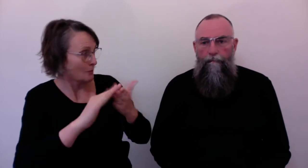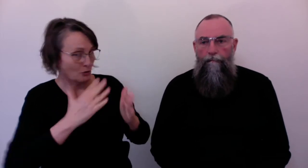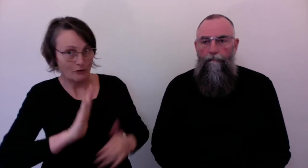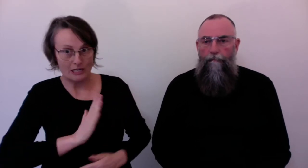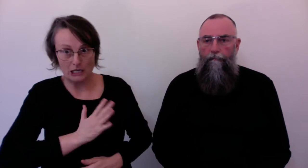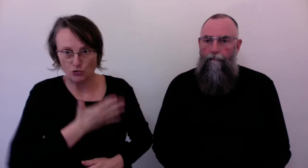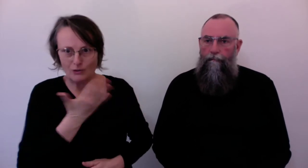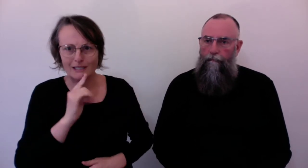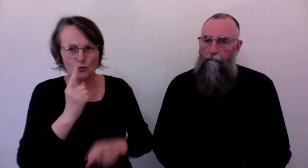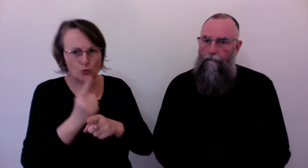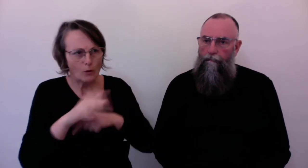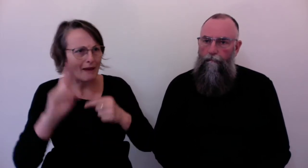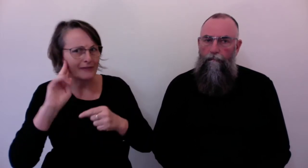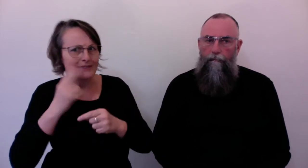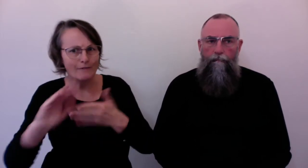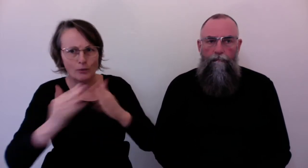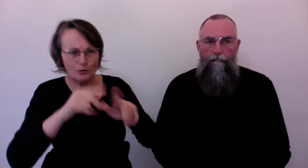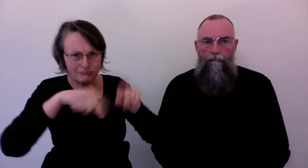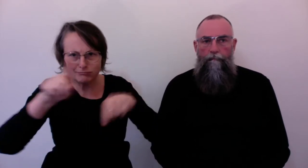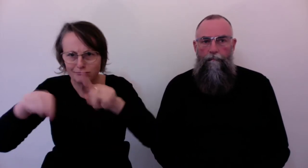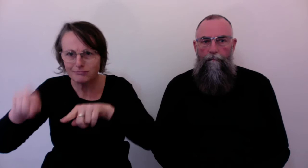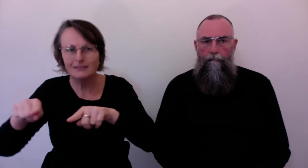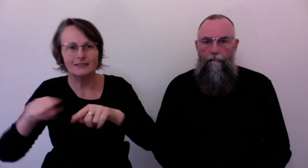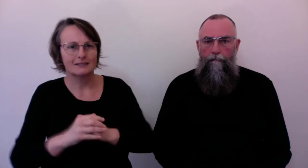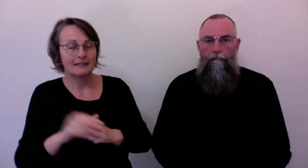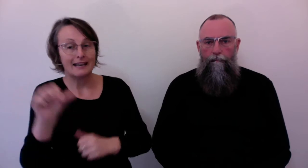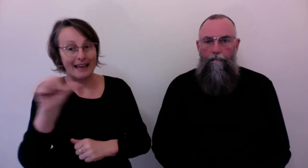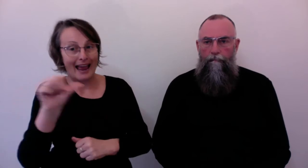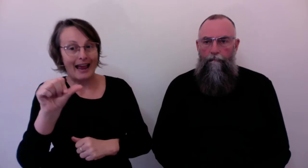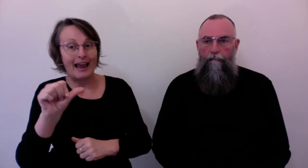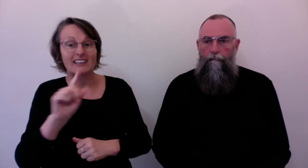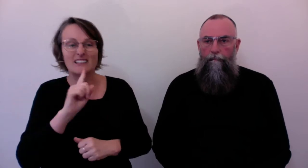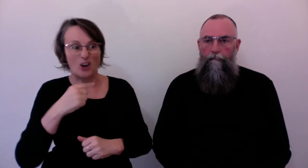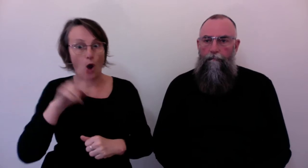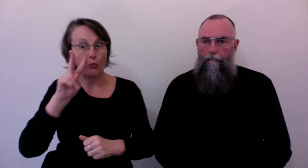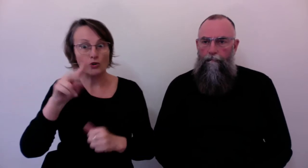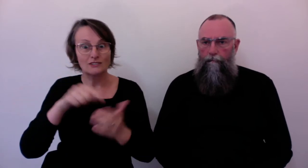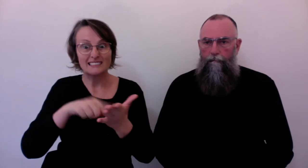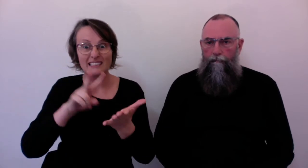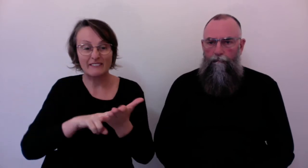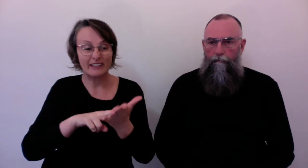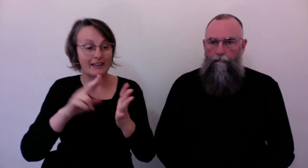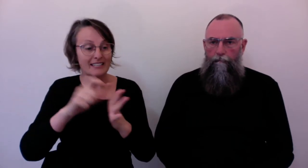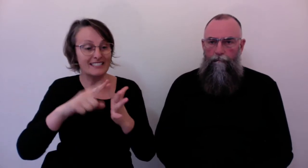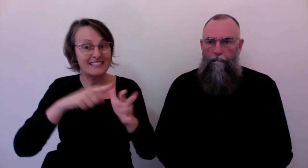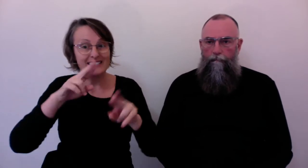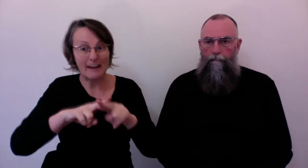navigate. Yeah. Yes. And you're smiling when you say that, excited. I've watched Deaf You. Whoa. Yeah, Definitely. even that, like just even, I'm pretty sure